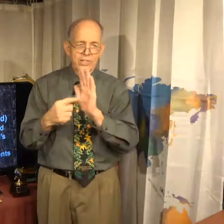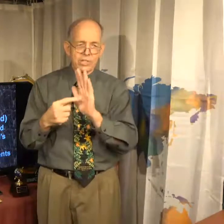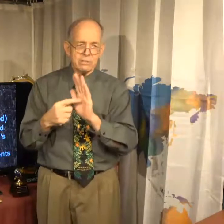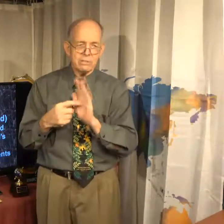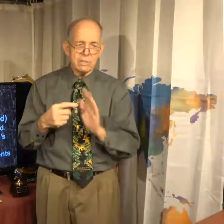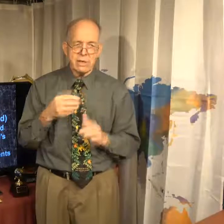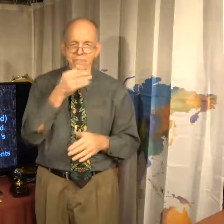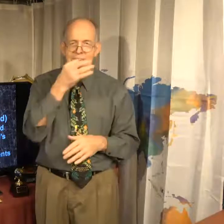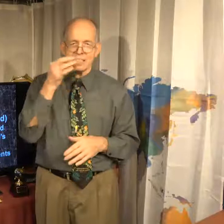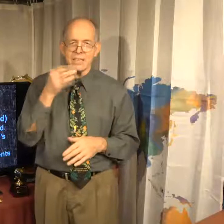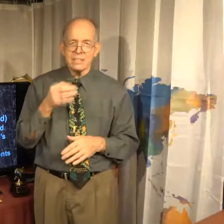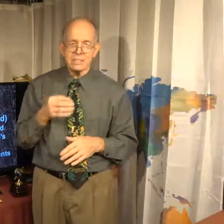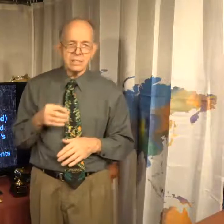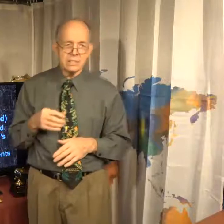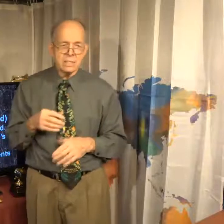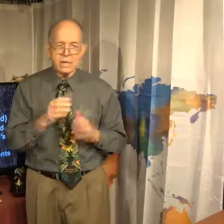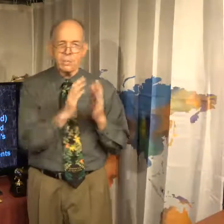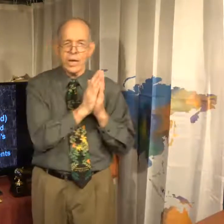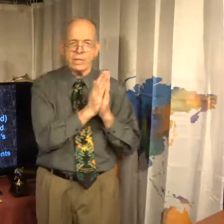Repositioning. Fasting. Prayer.